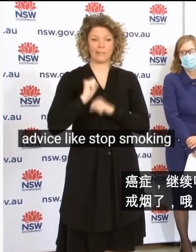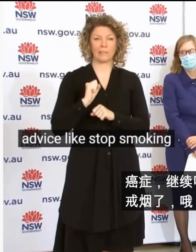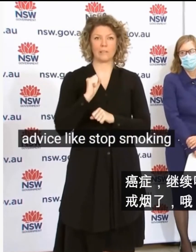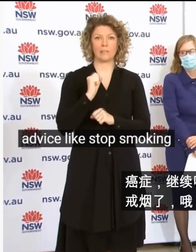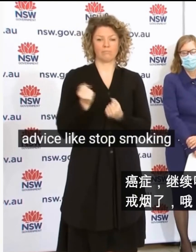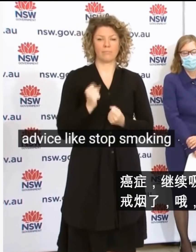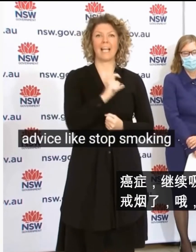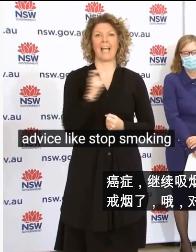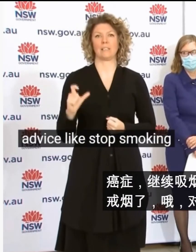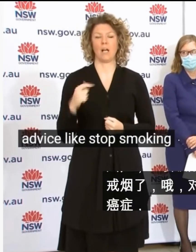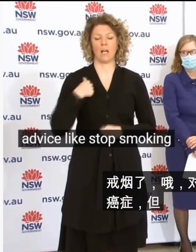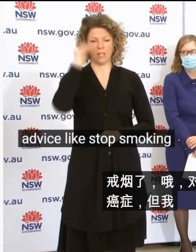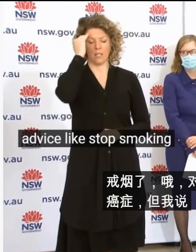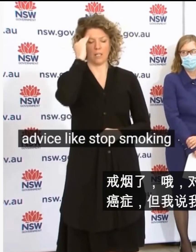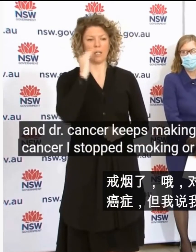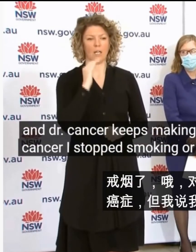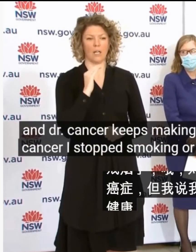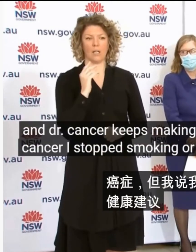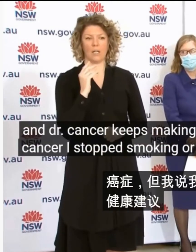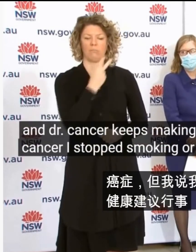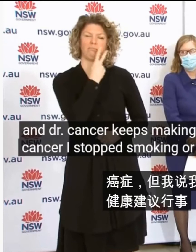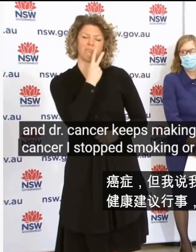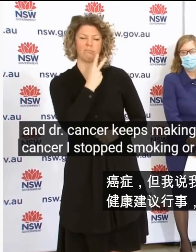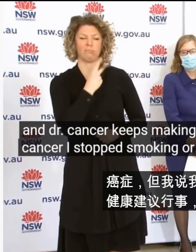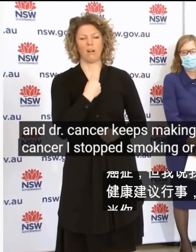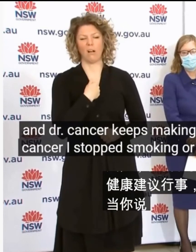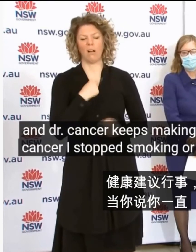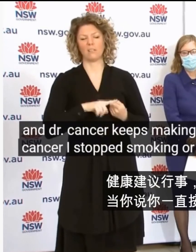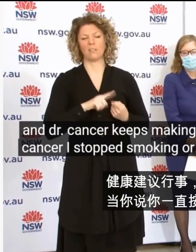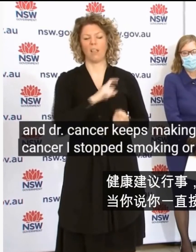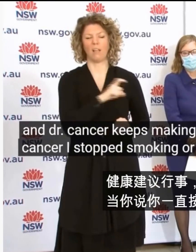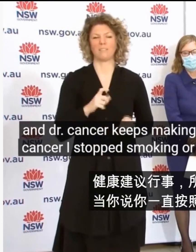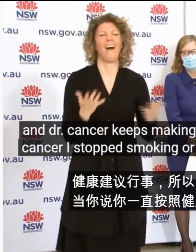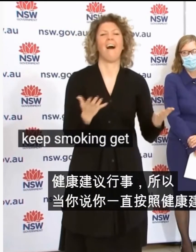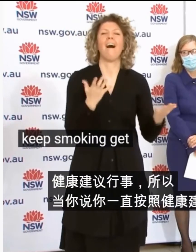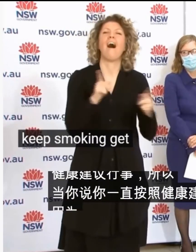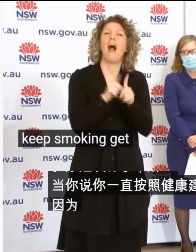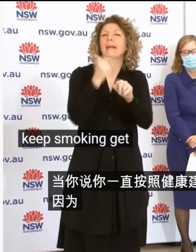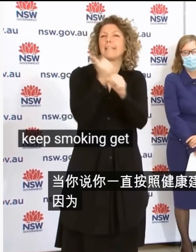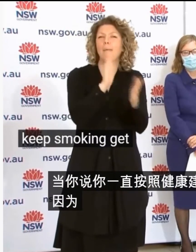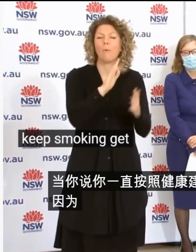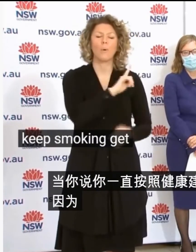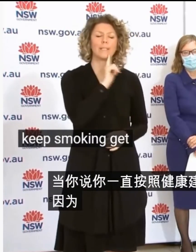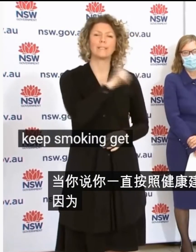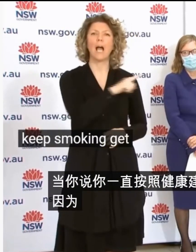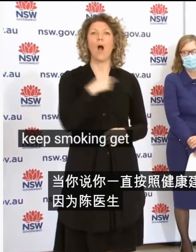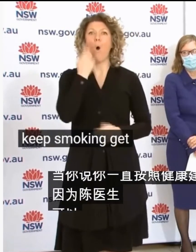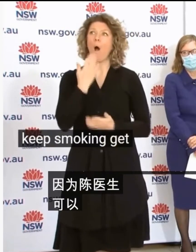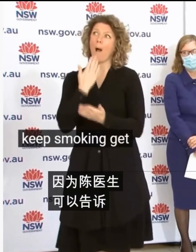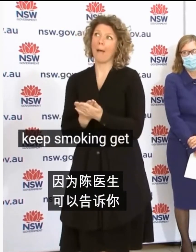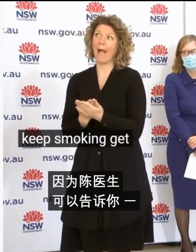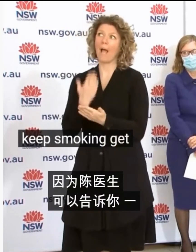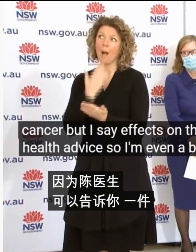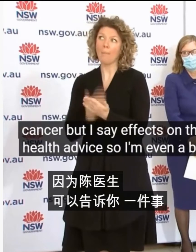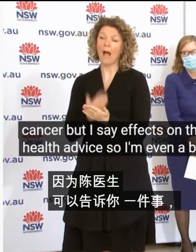smoking, I keep smoking, get cancer, but I say I've acted on the health advice. So aren't you being a bit slick when you say you've always acted on the health advice? Because Dr. Chant